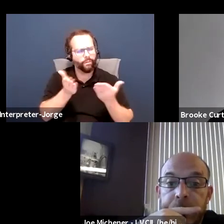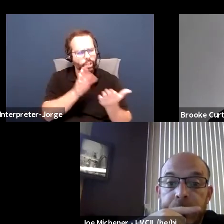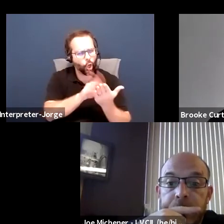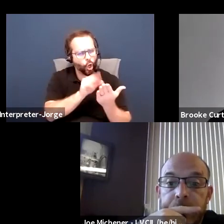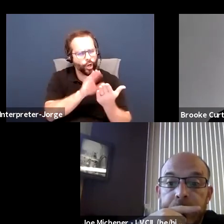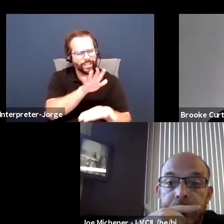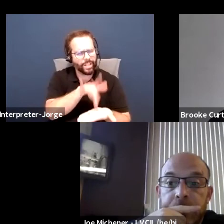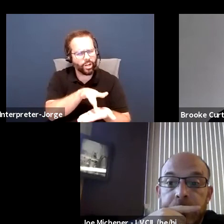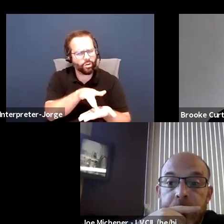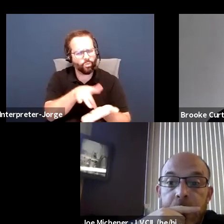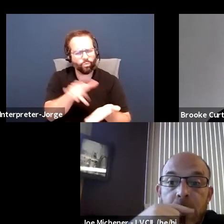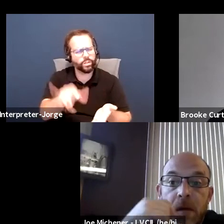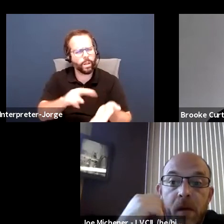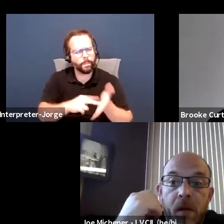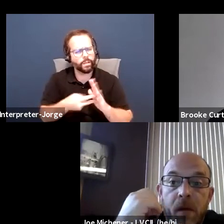center?